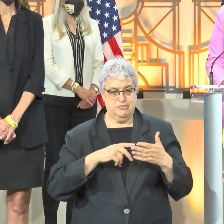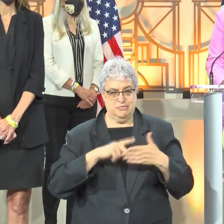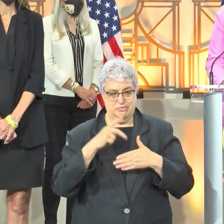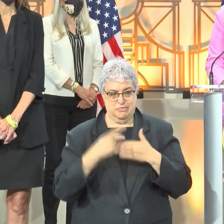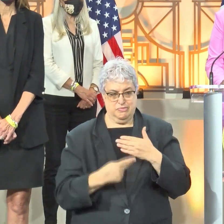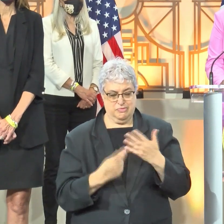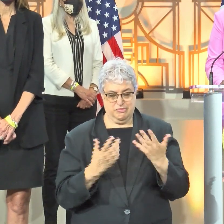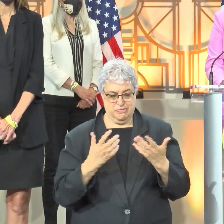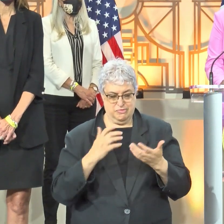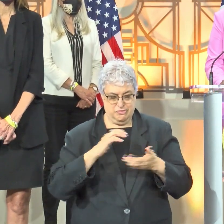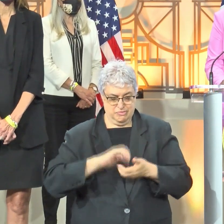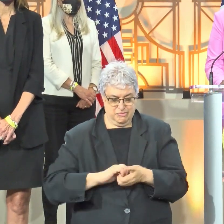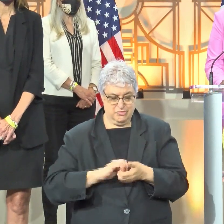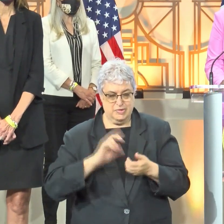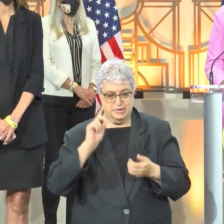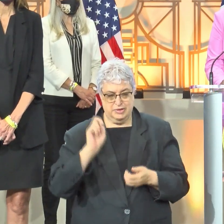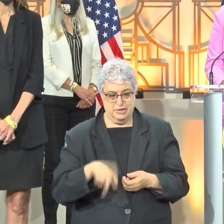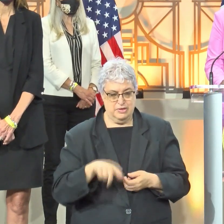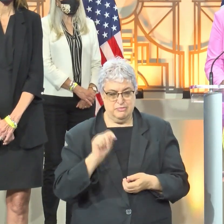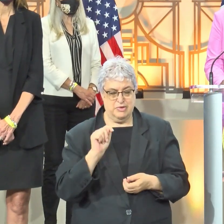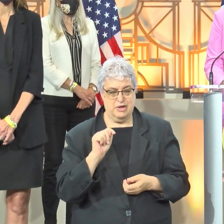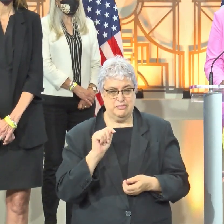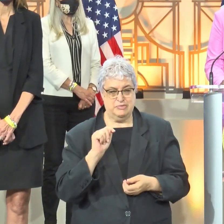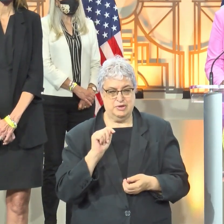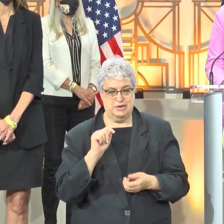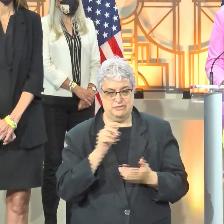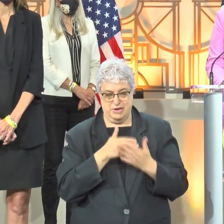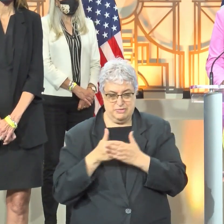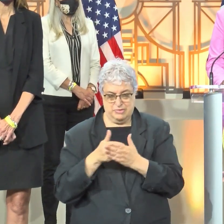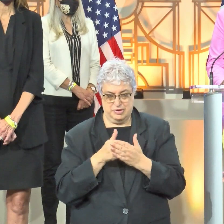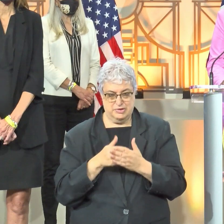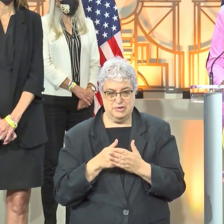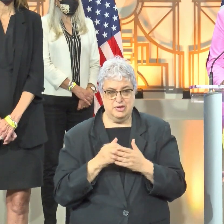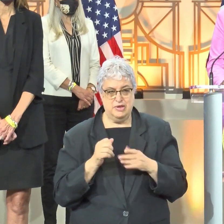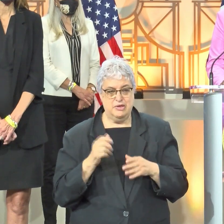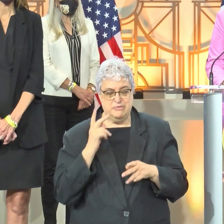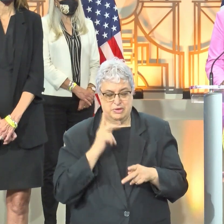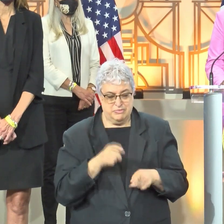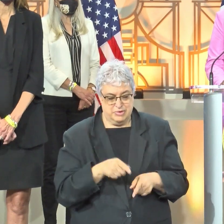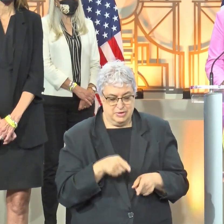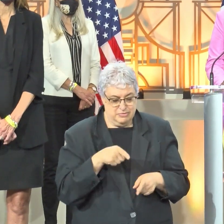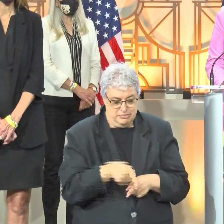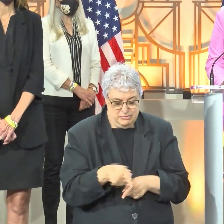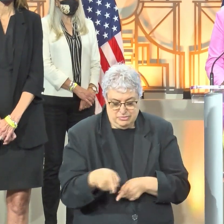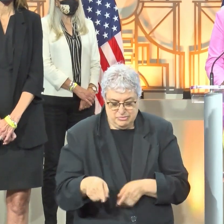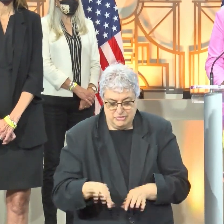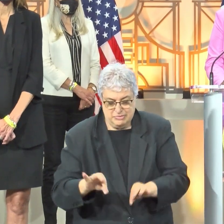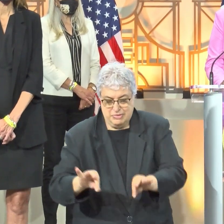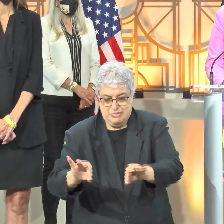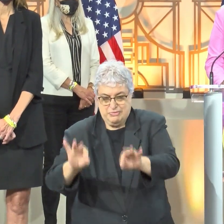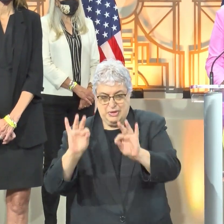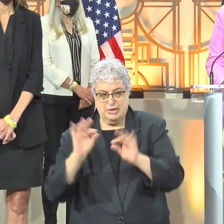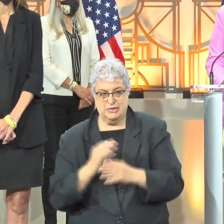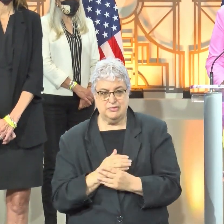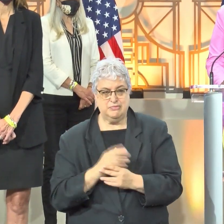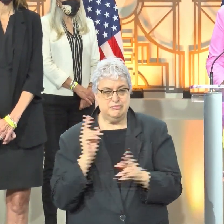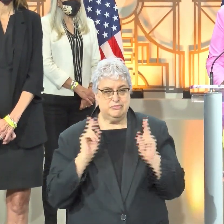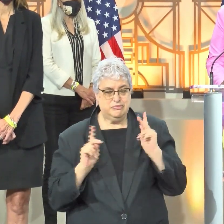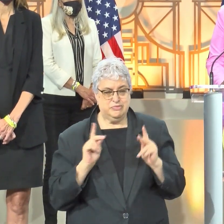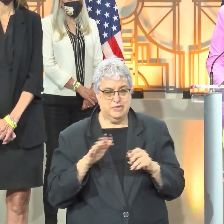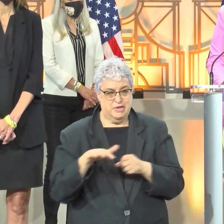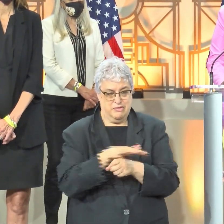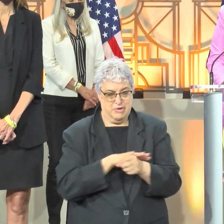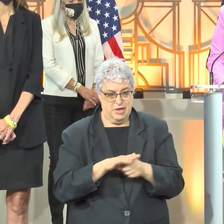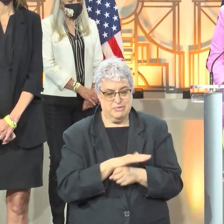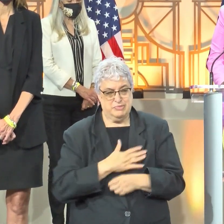with the Department of Neighborhoods and our super neighborhoods. We'll have pickers and we'll be encouraging our residents to pick up the trash